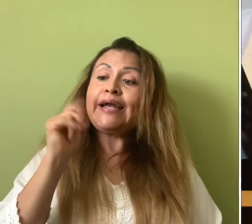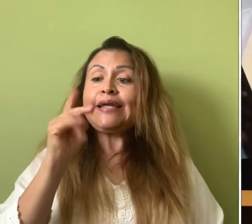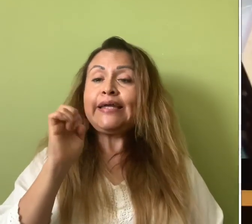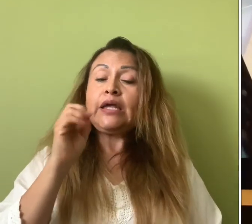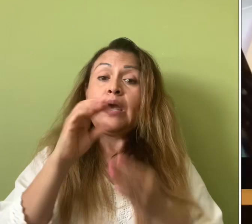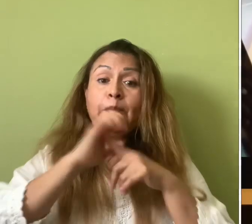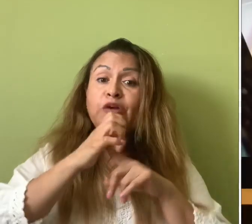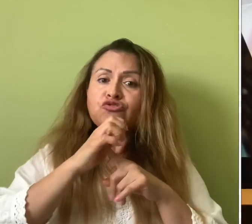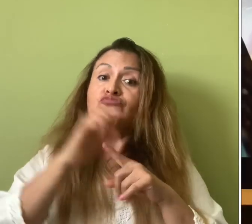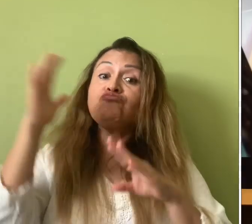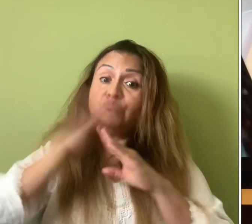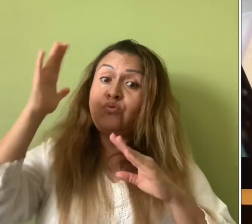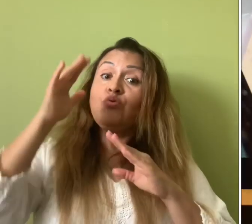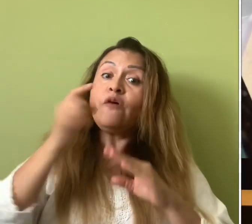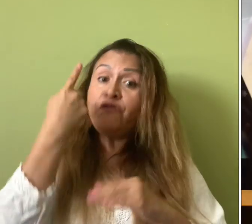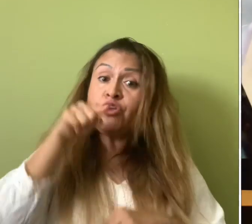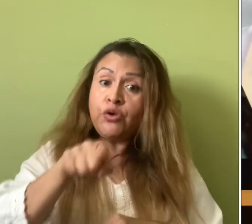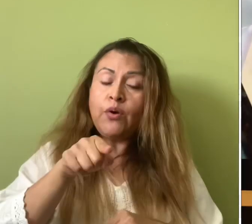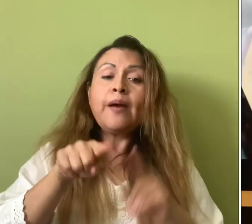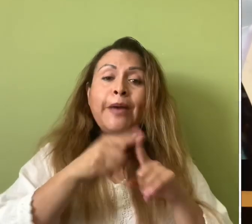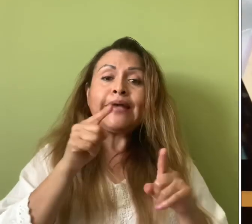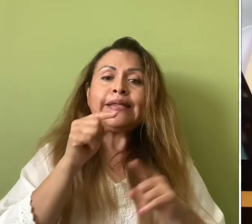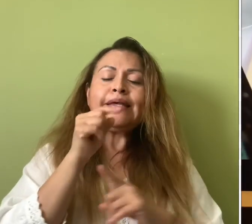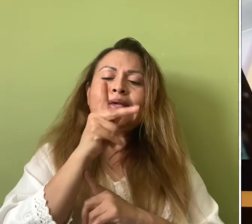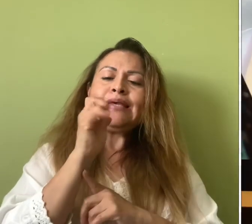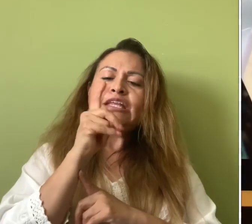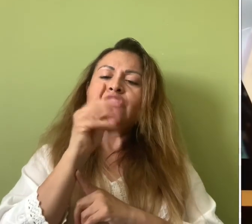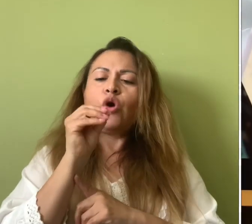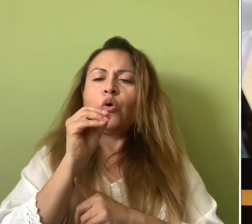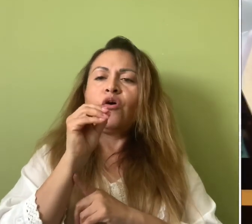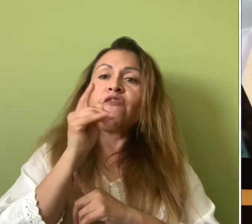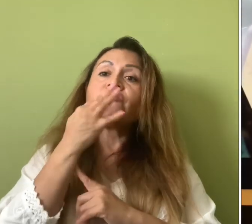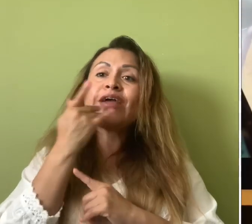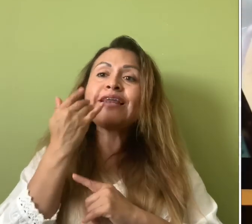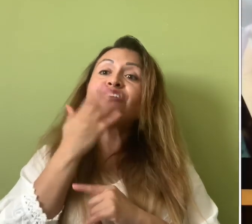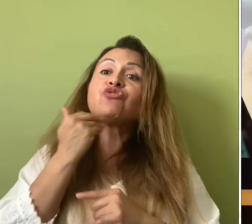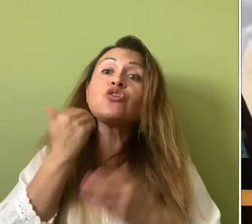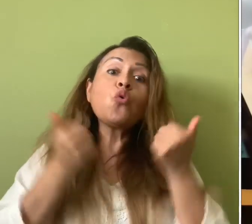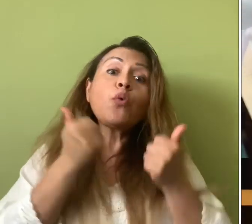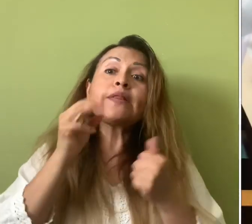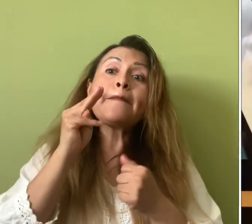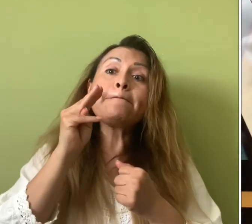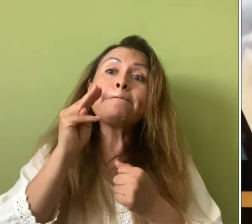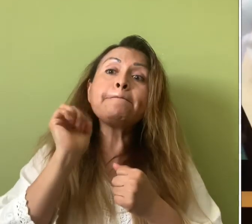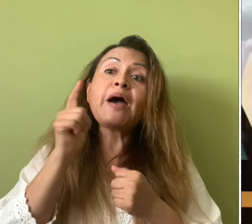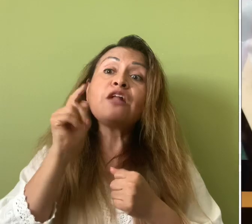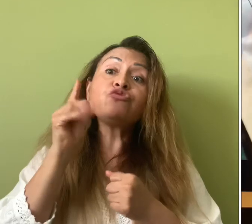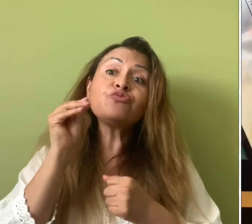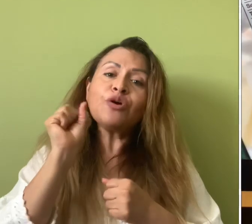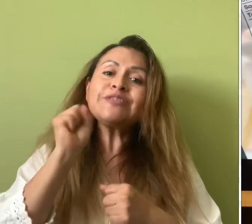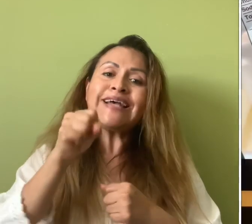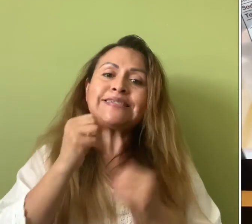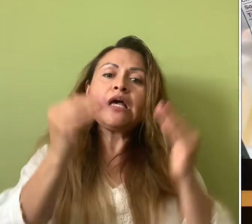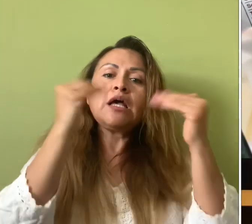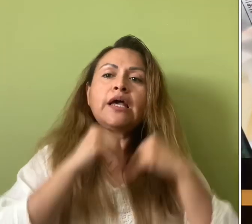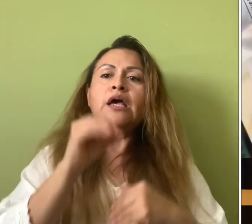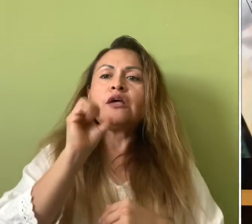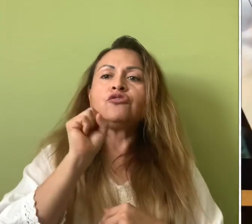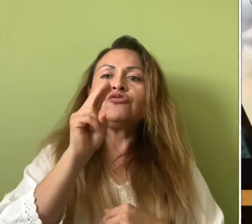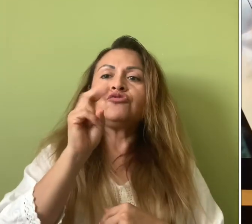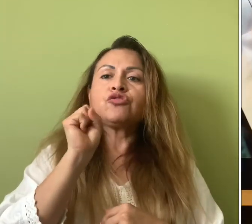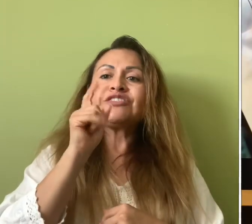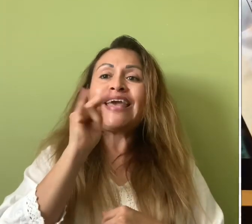you. Maltose is a keto-friendly sweetener. That's okay too. But then we go to sustainable palm oil,